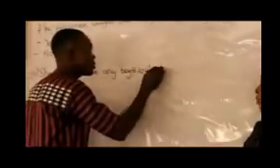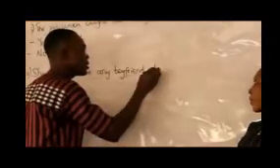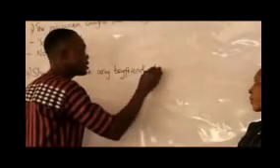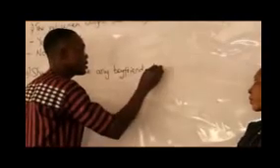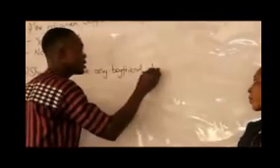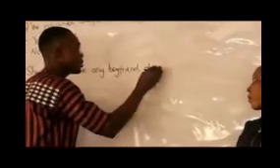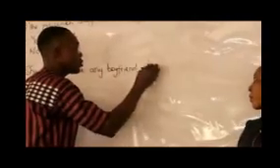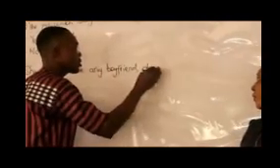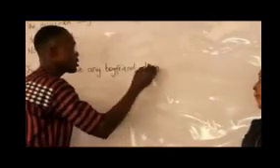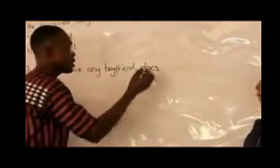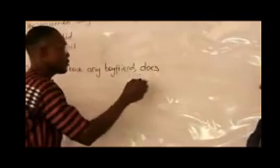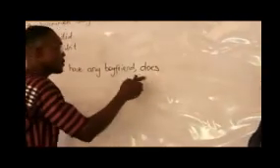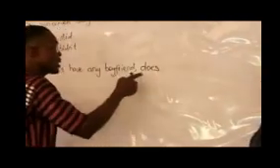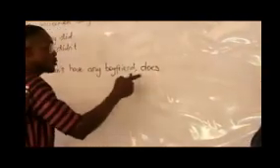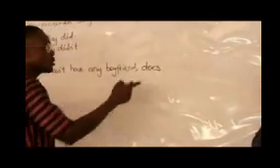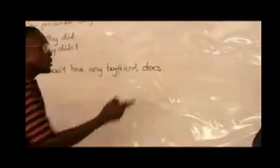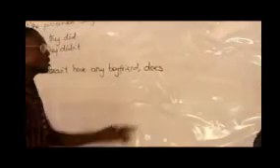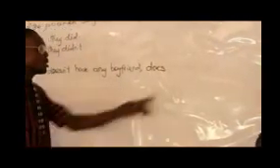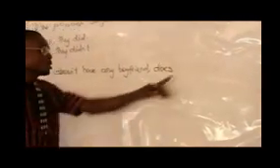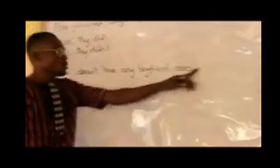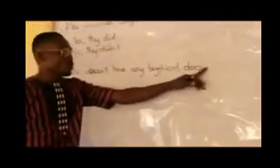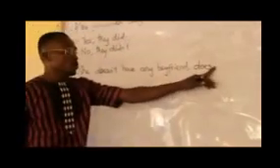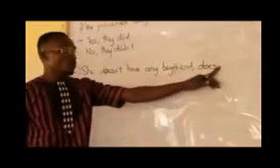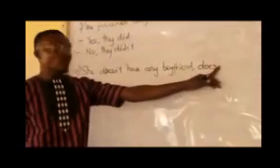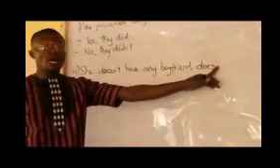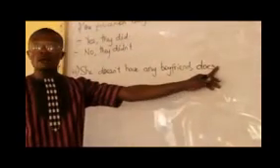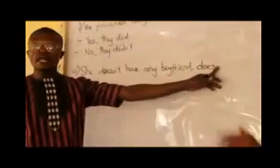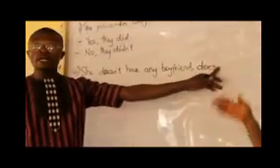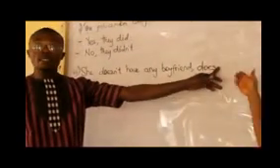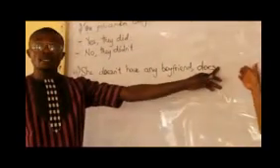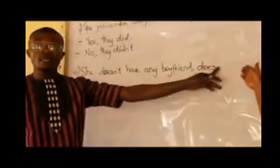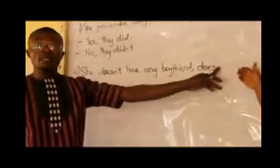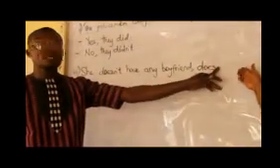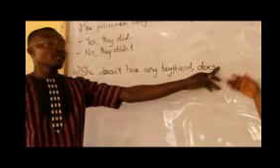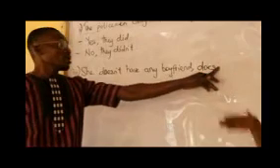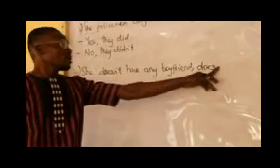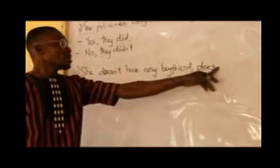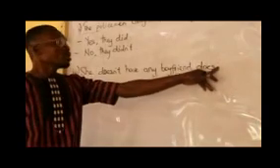and we put it in the positive. There's no need to now write